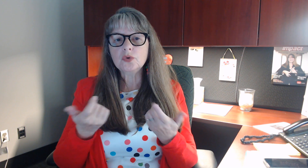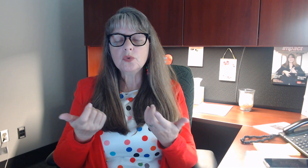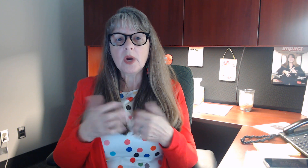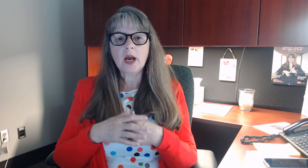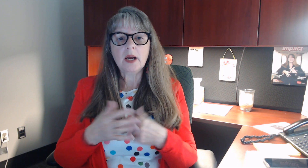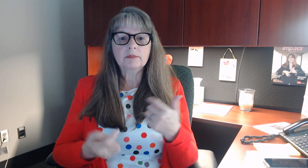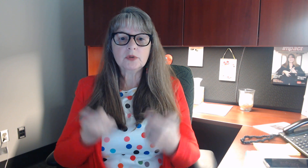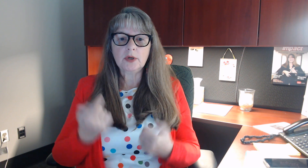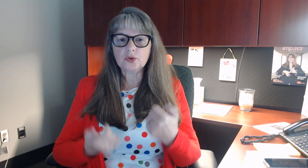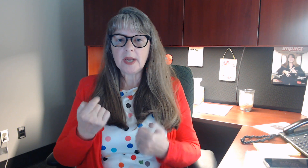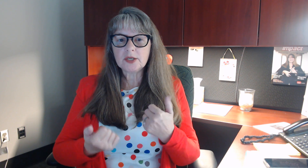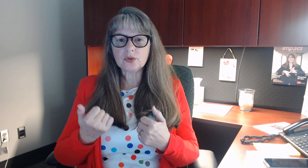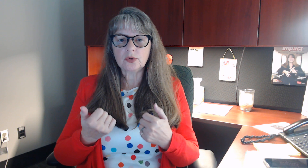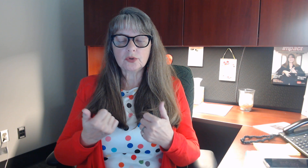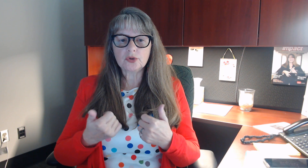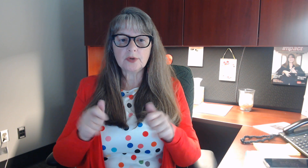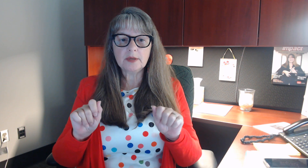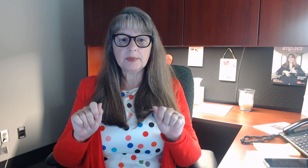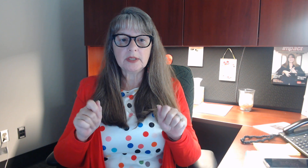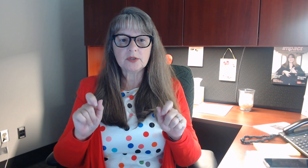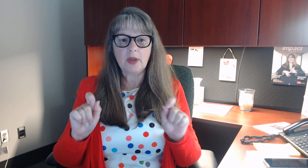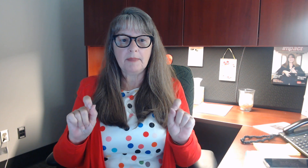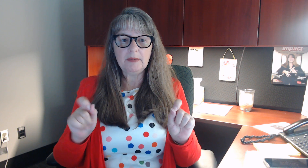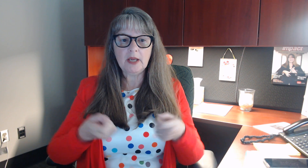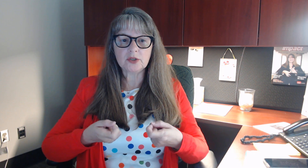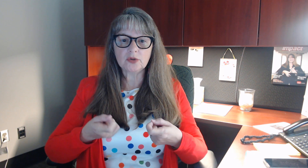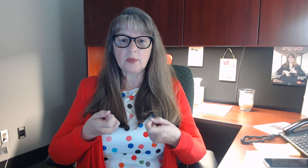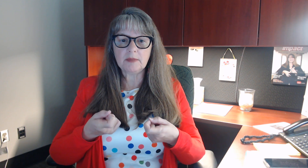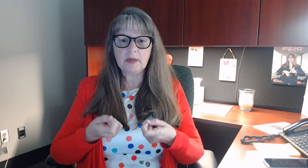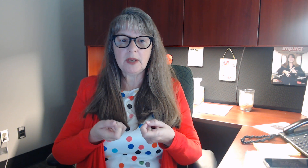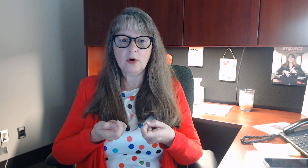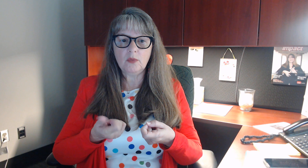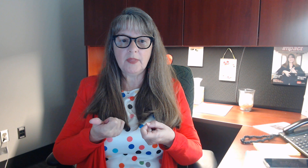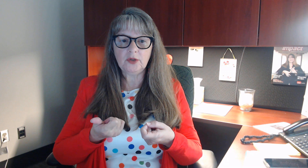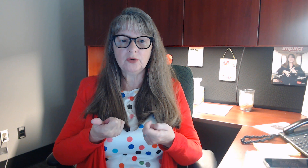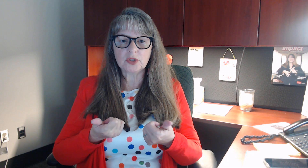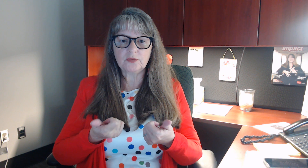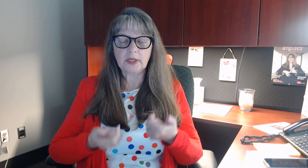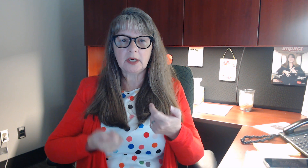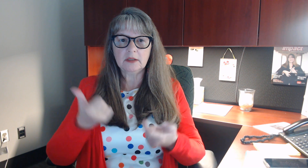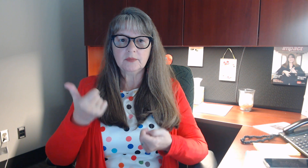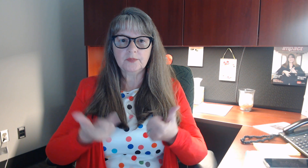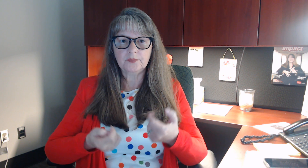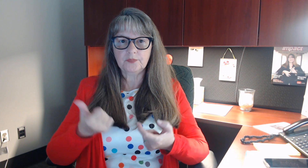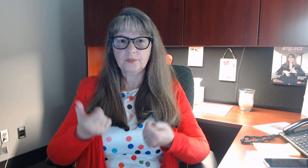To undress or strip, it's a baby. It starts out with a baby O, and then you just flick.